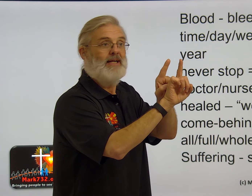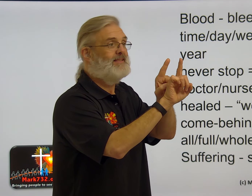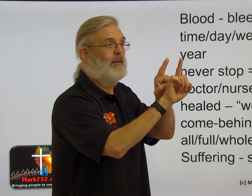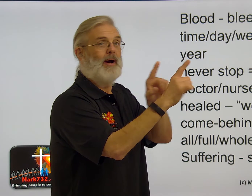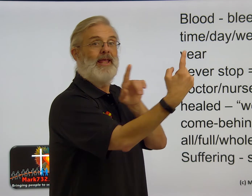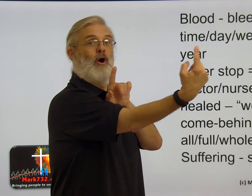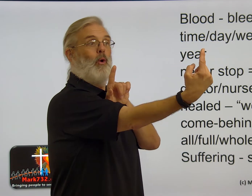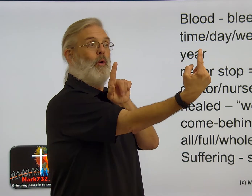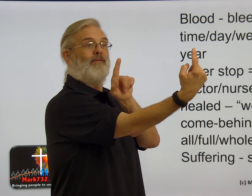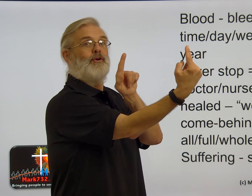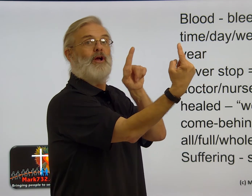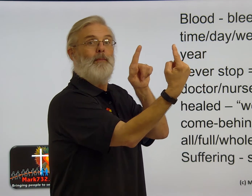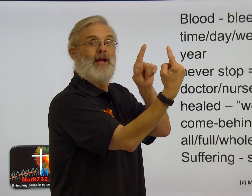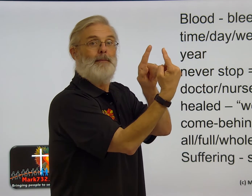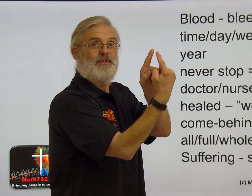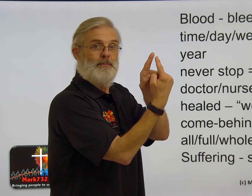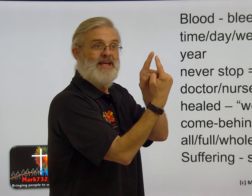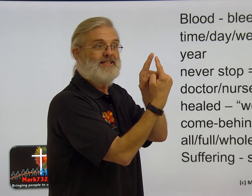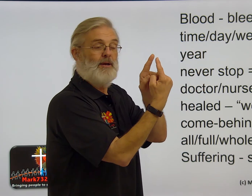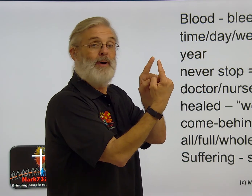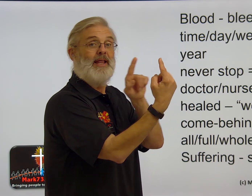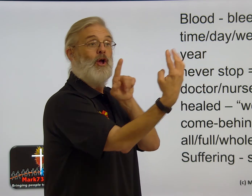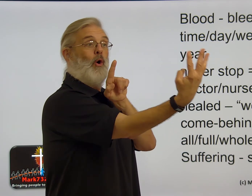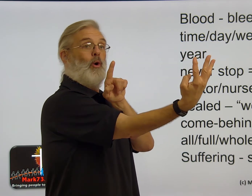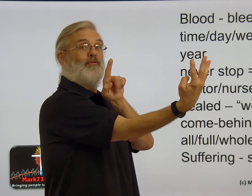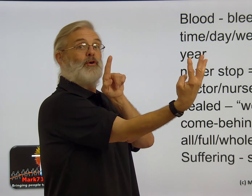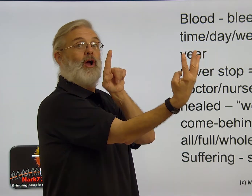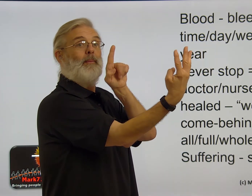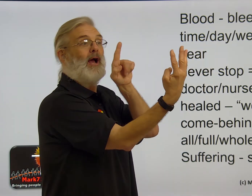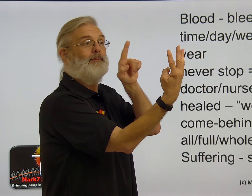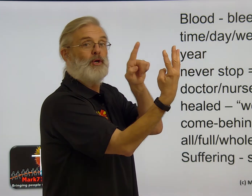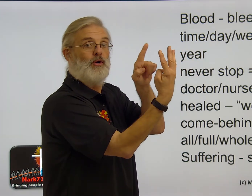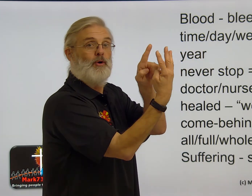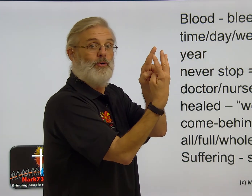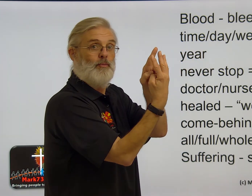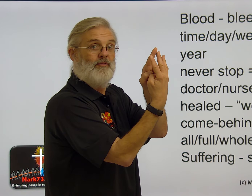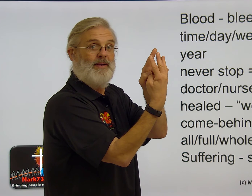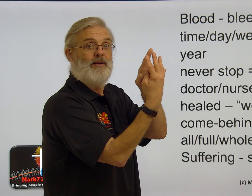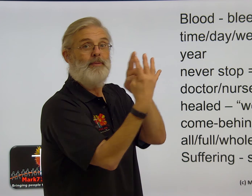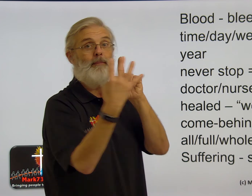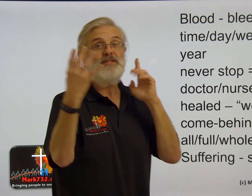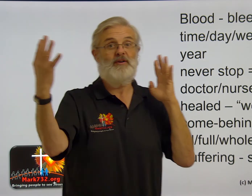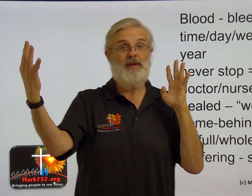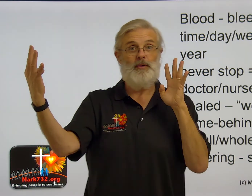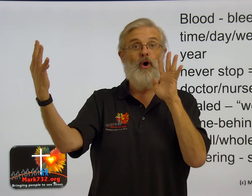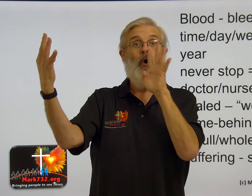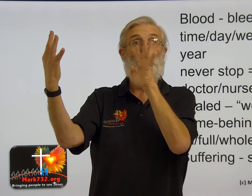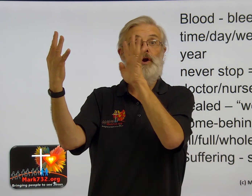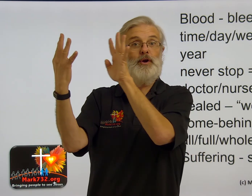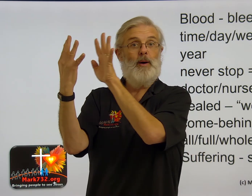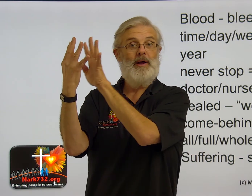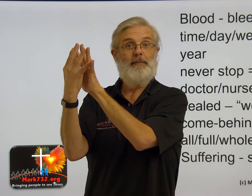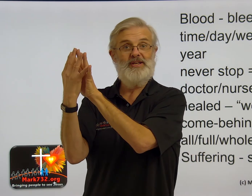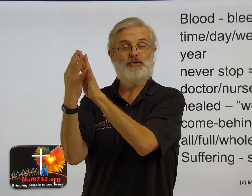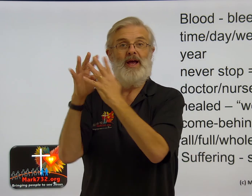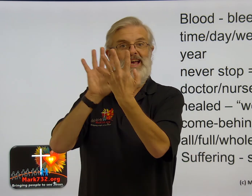somebody, or if you're coming up to meet somebody, or if you're coming up to meet a bunch of people, or you're coming up this way. Think